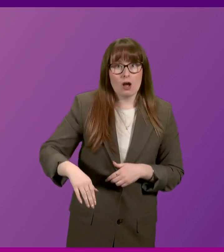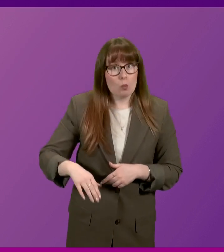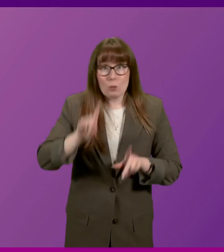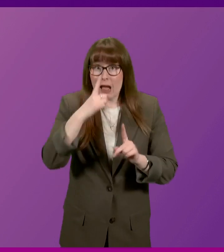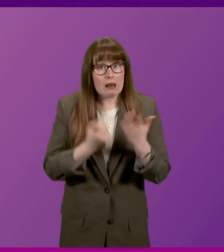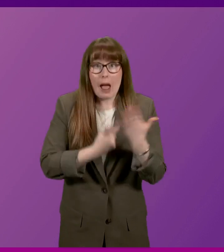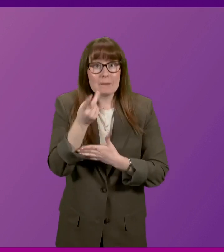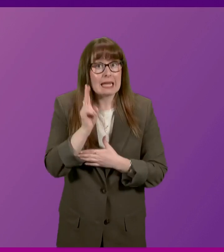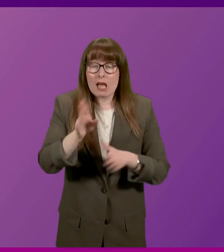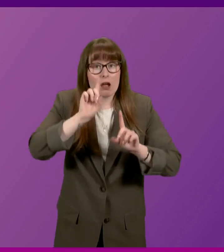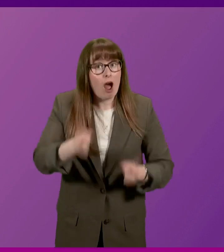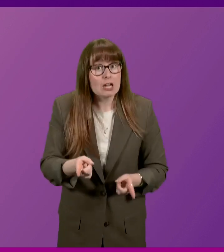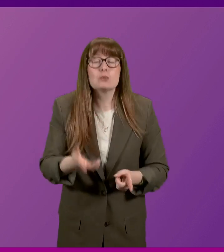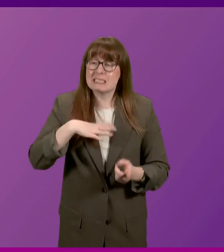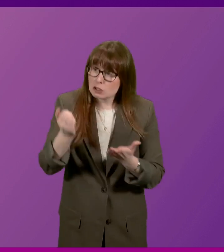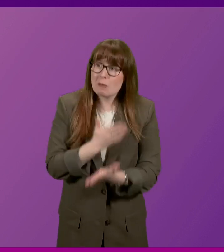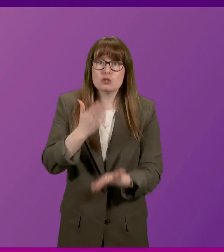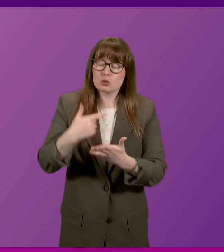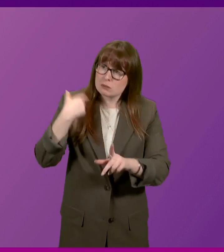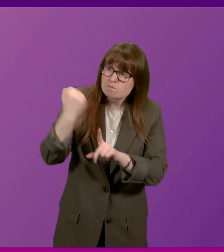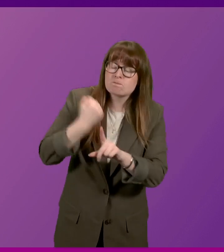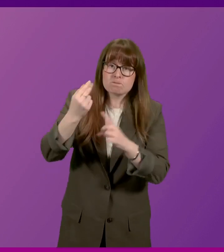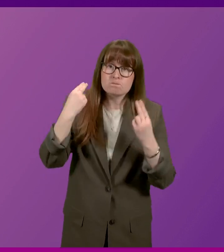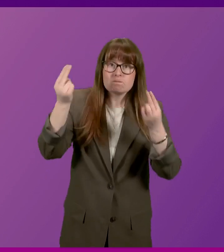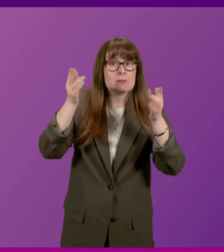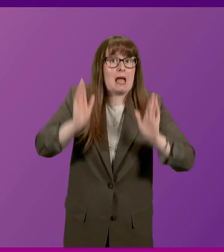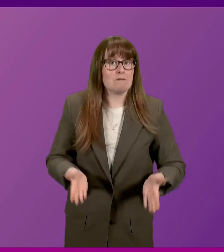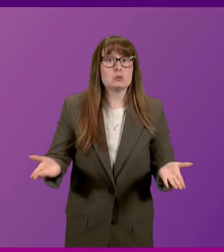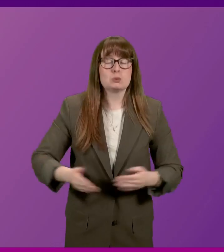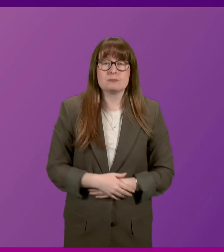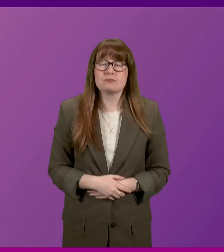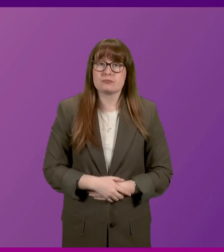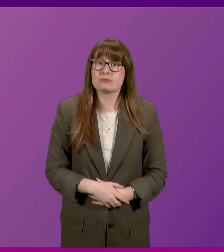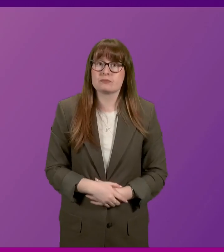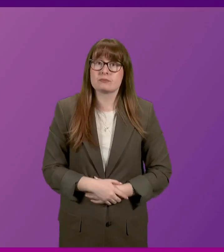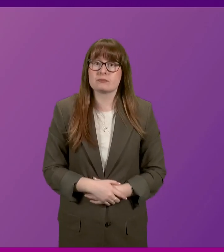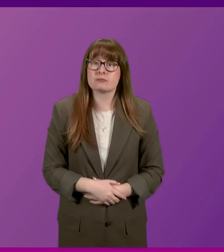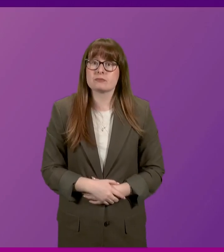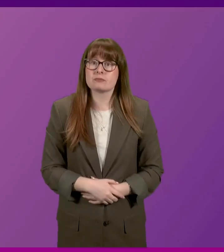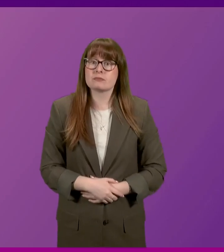that we keep it on the Parliament as well as government agenda. Oh, we agree.